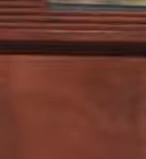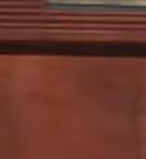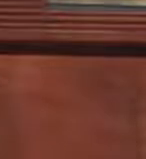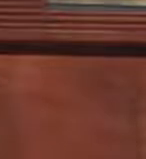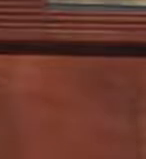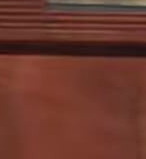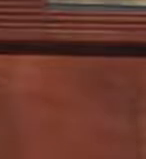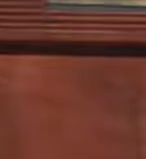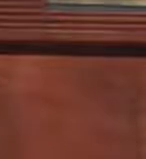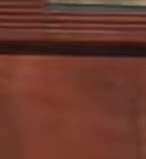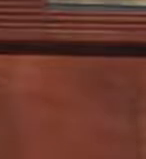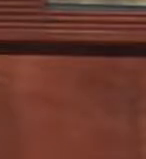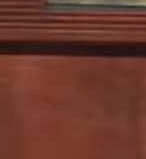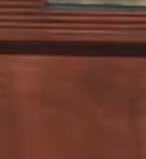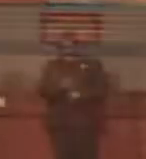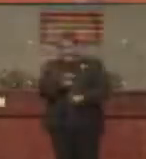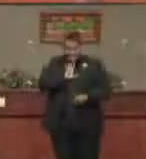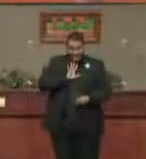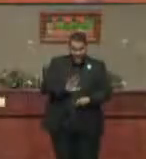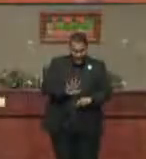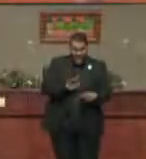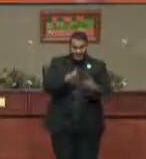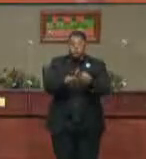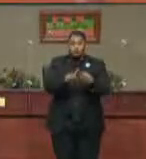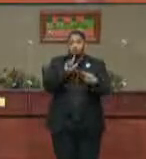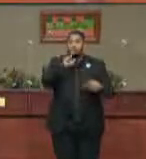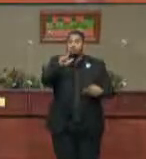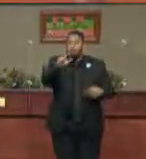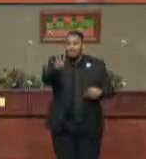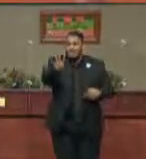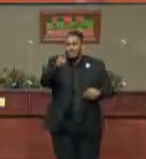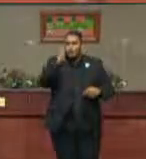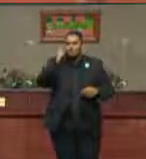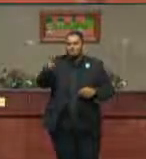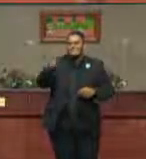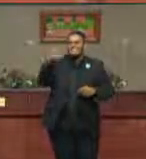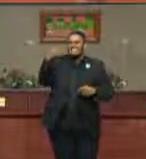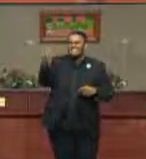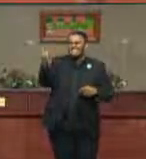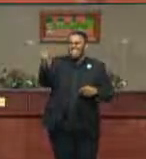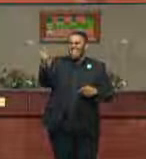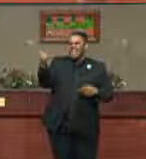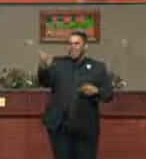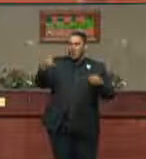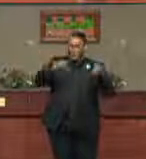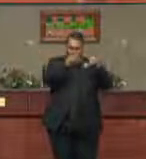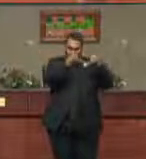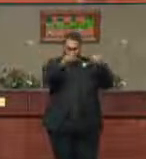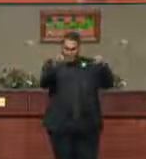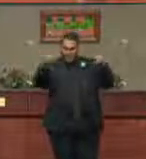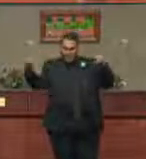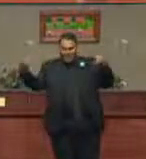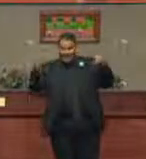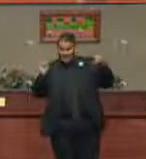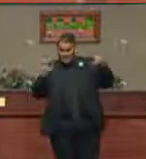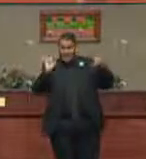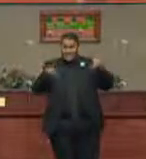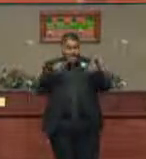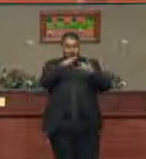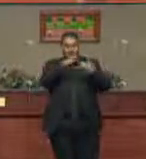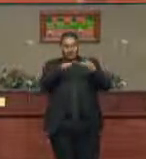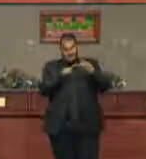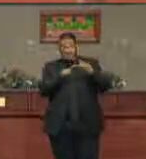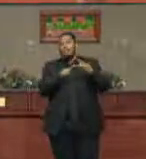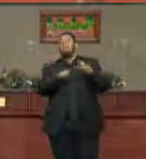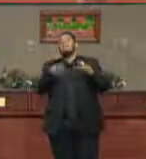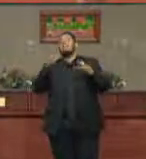in the dotted yellow line over there. And the gray line, 25 to 49, as